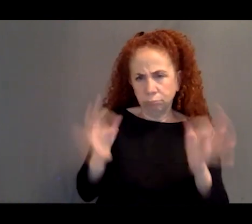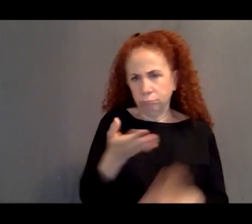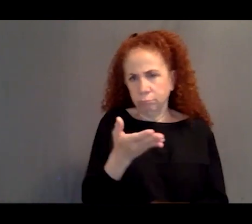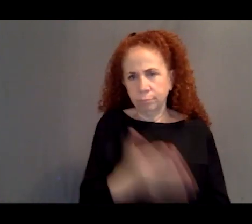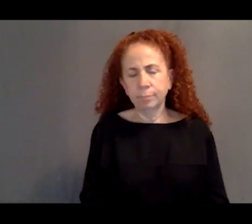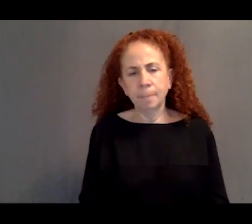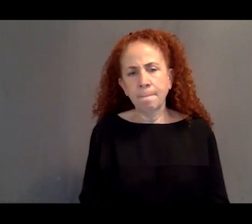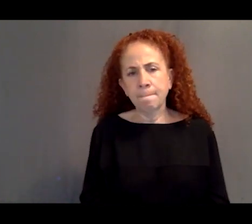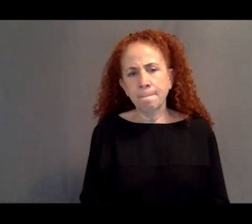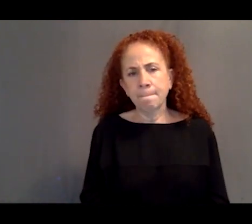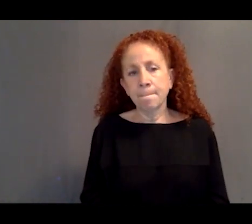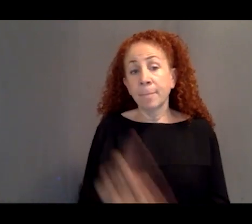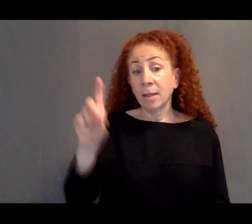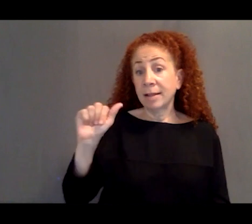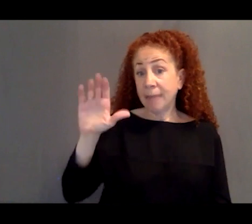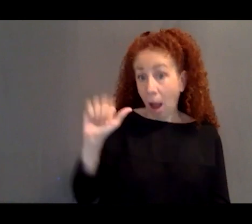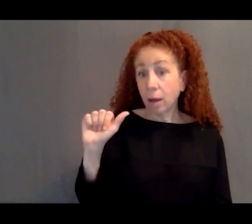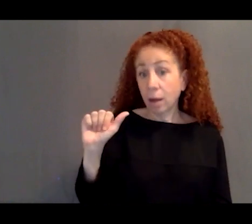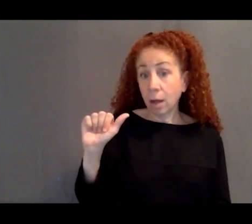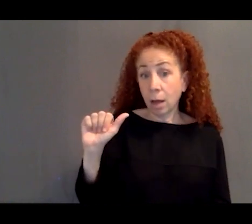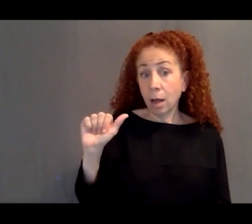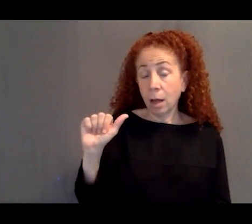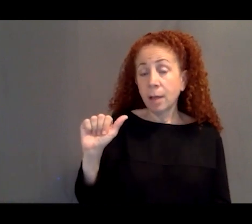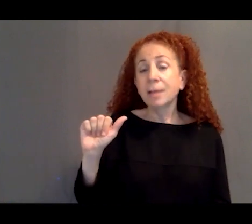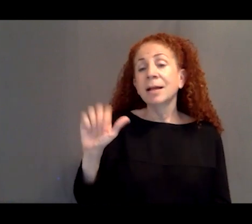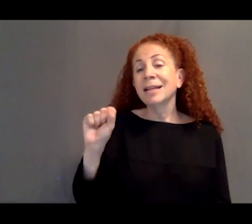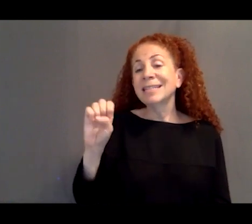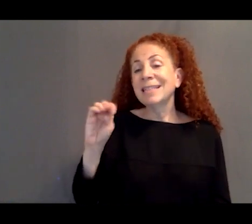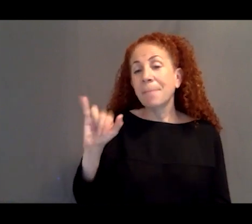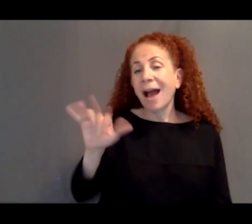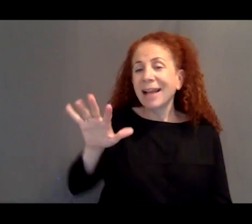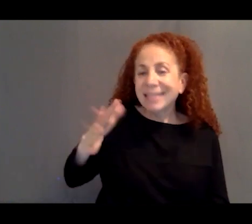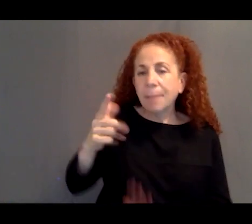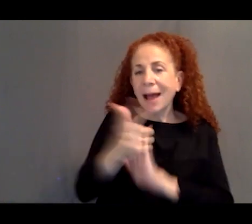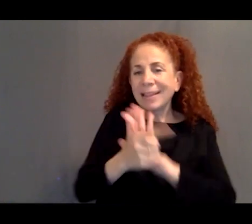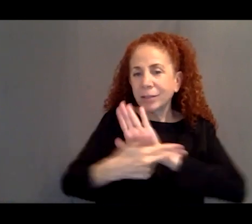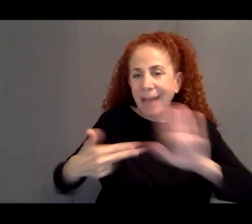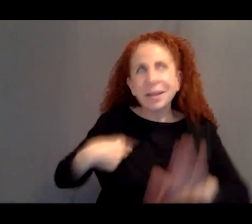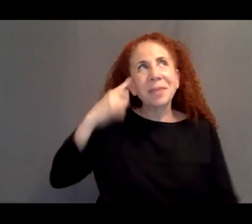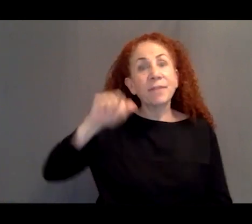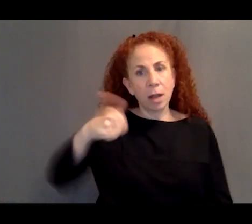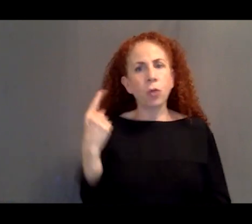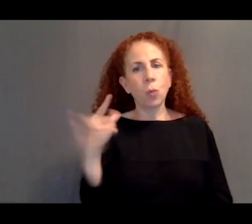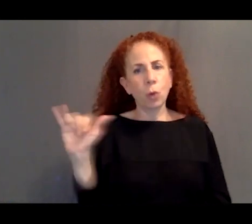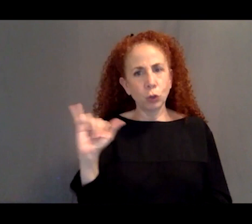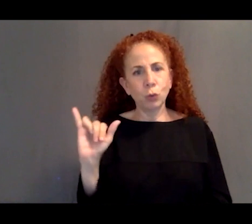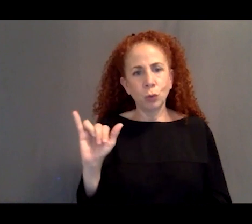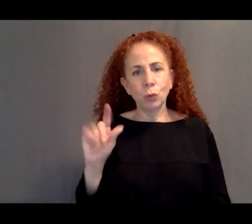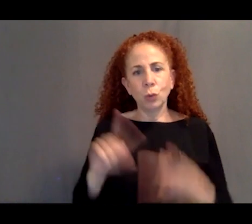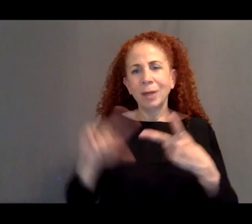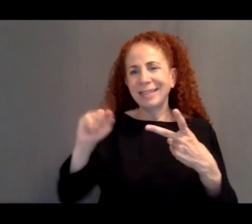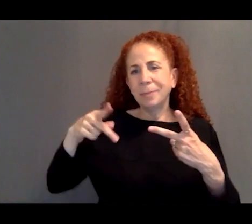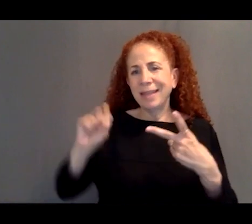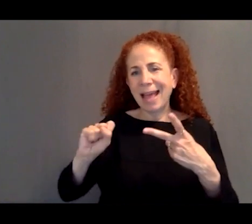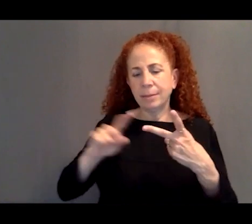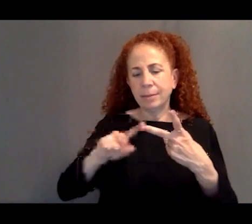And so DACA as a semi-legal status, I'm thinking about another notable one, TPS